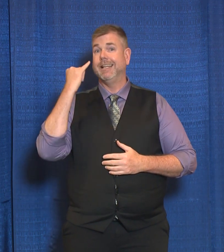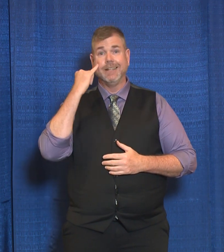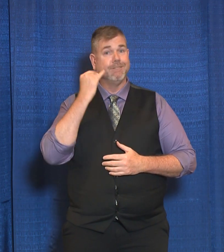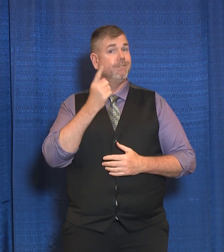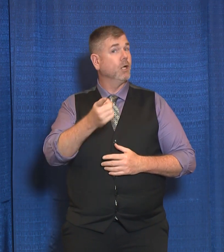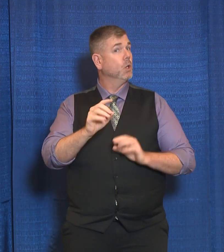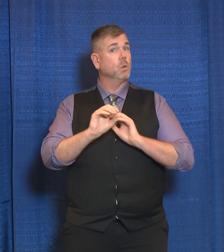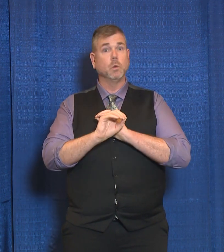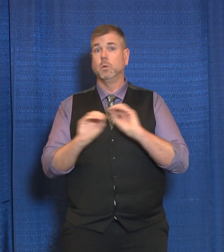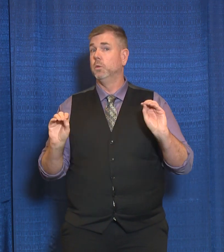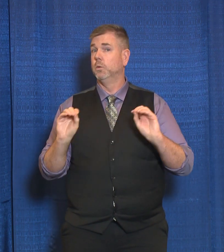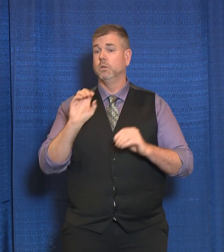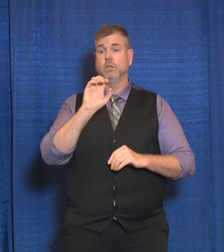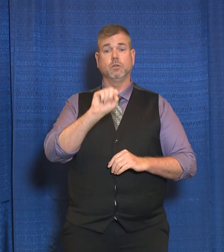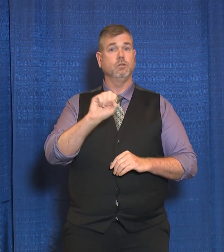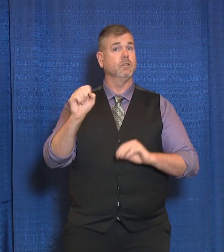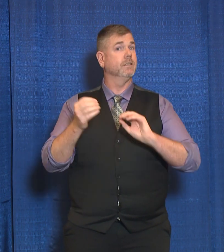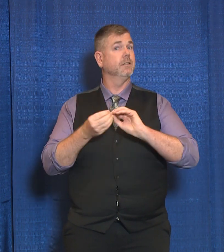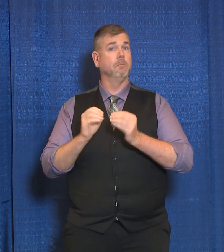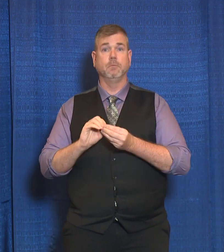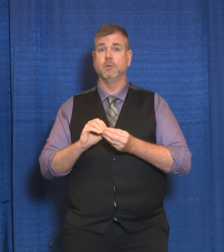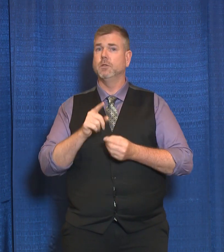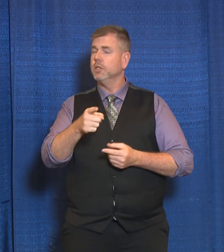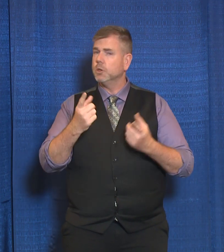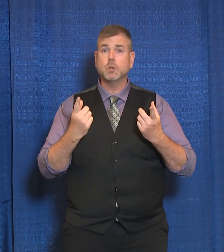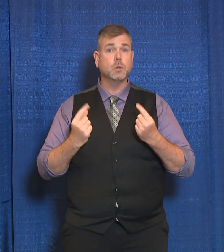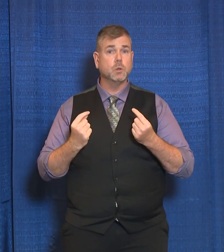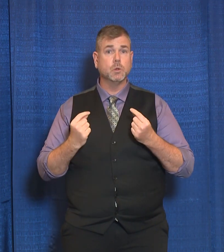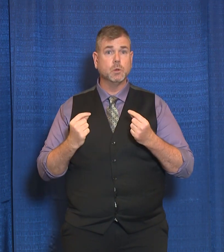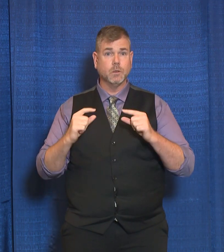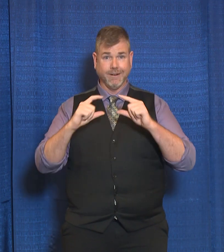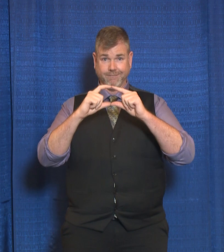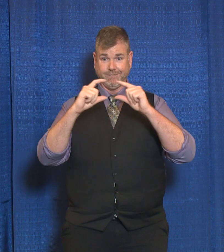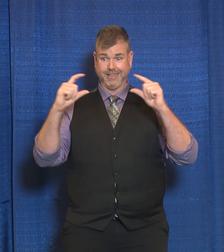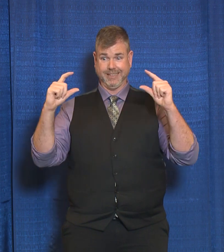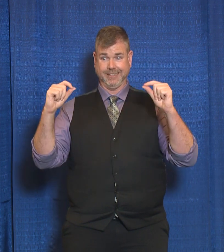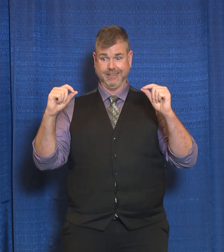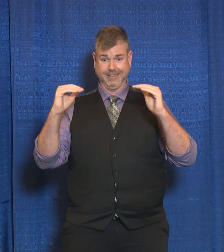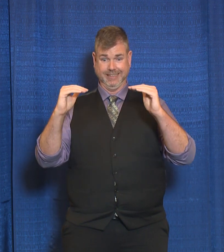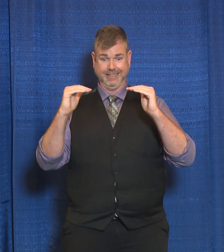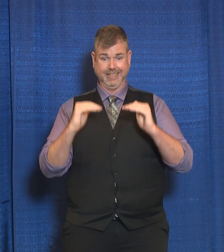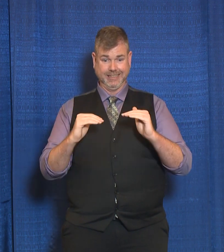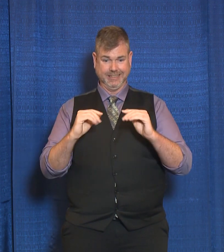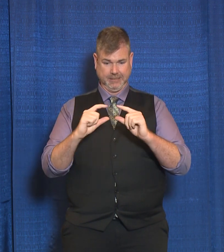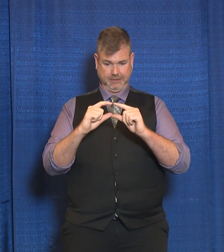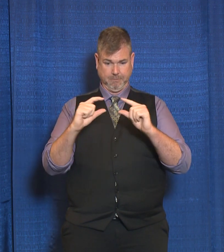If you do not, you must check the box below the Social Security number field.